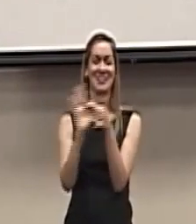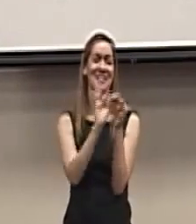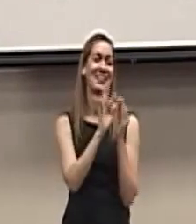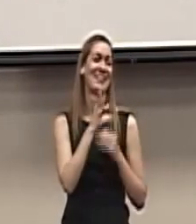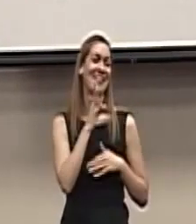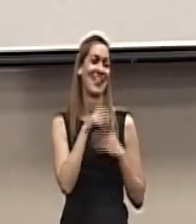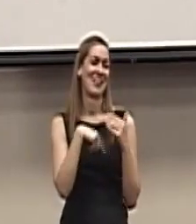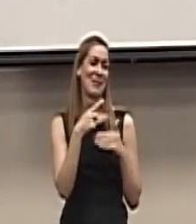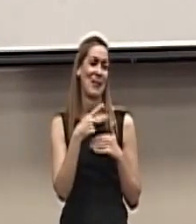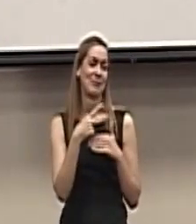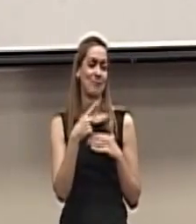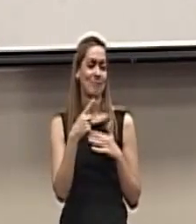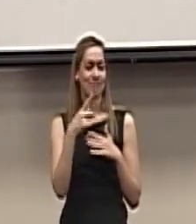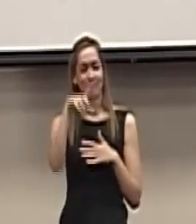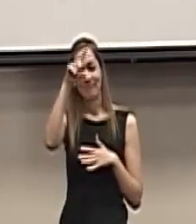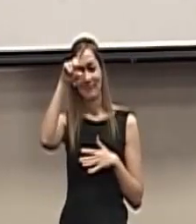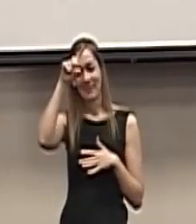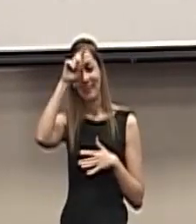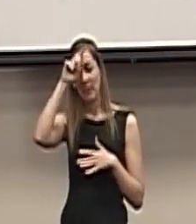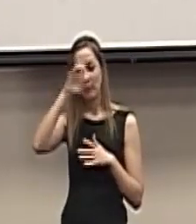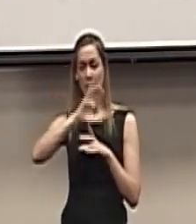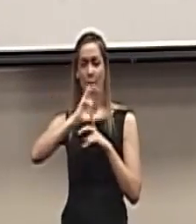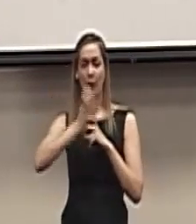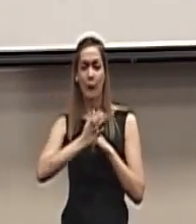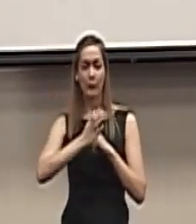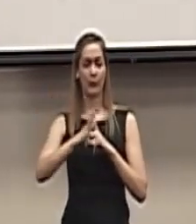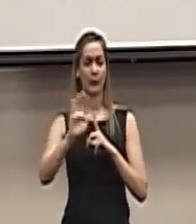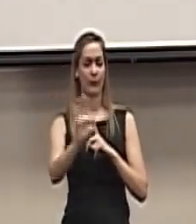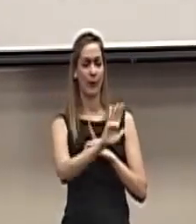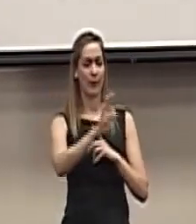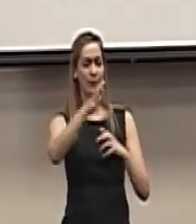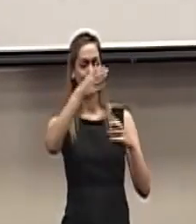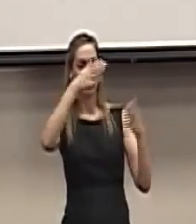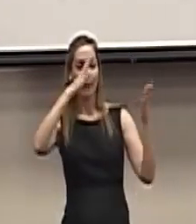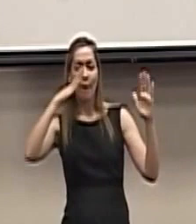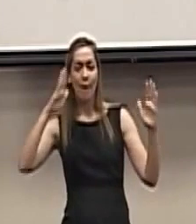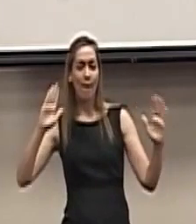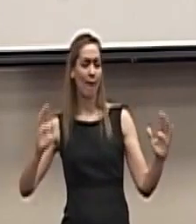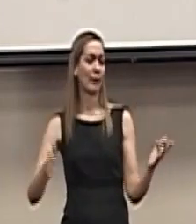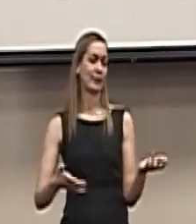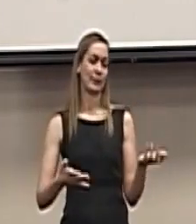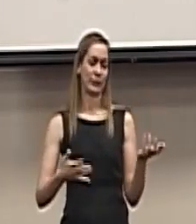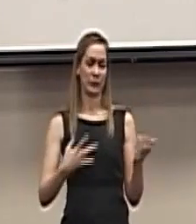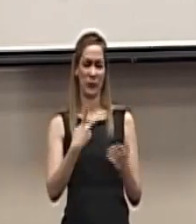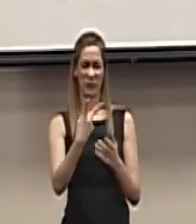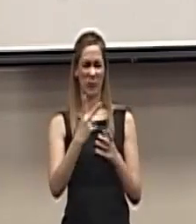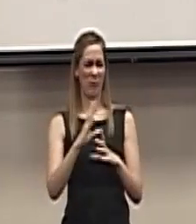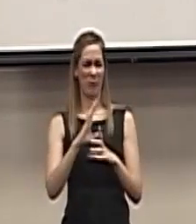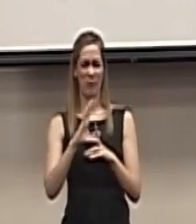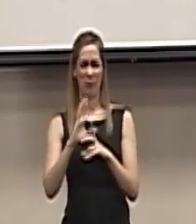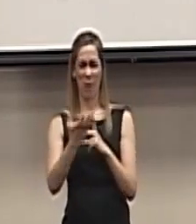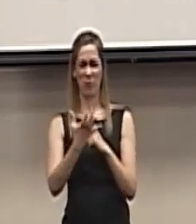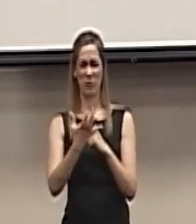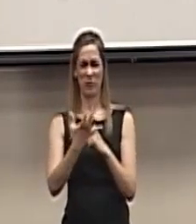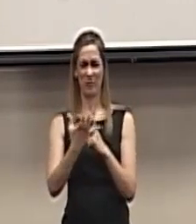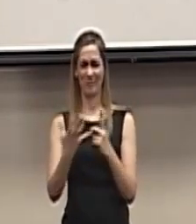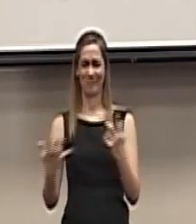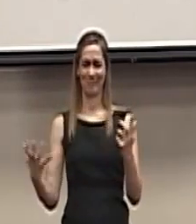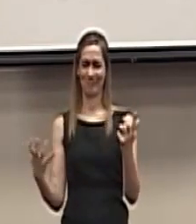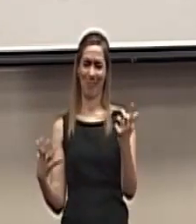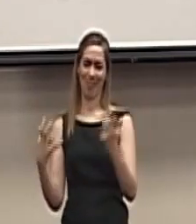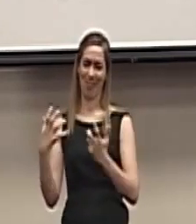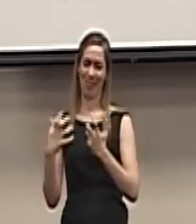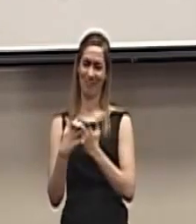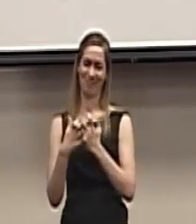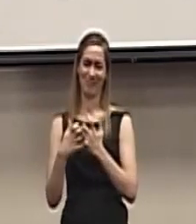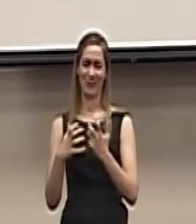some of the Egyptian culture, some of their gods, and some of their culture there, and how the two cultures are kind of combining and they're kind of hitting.